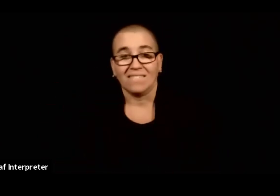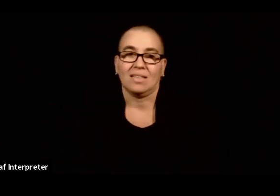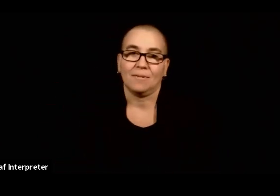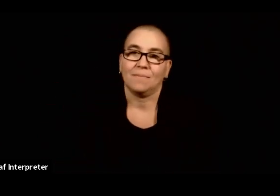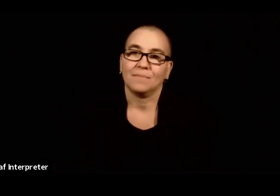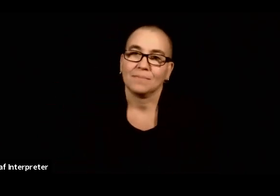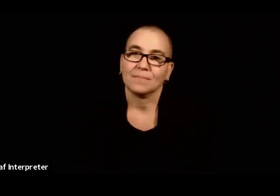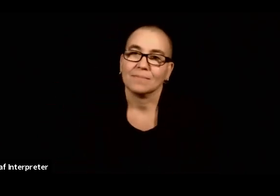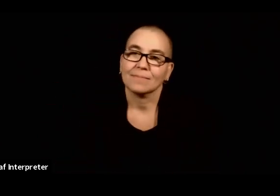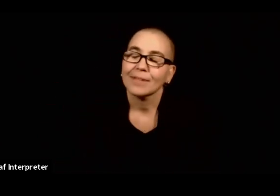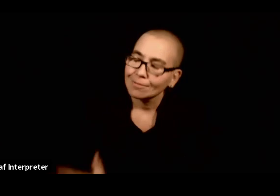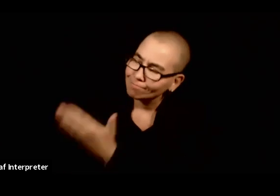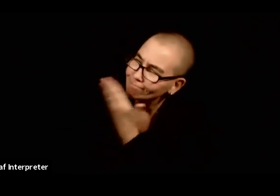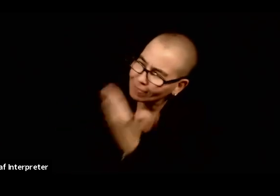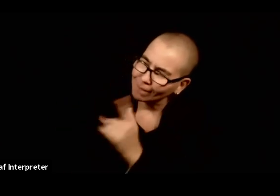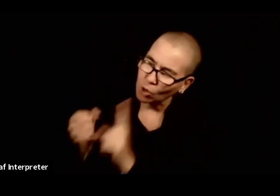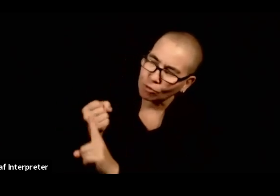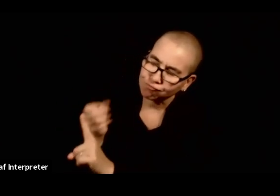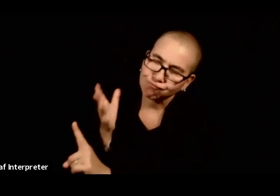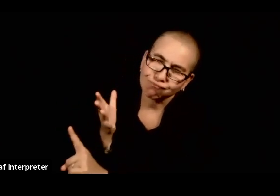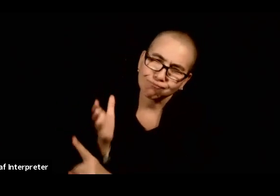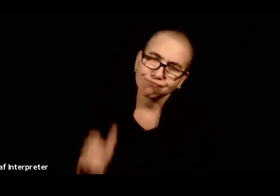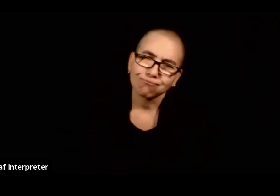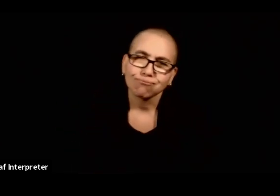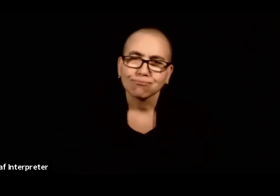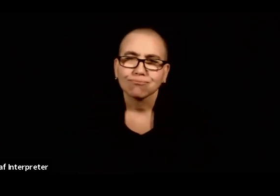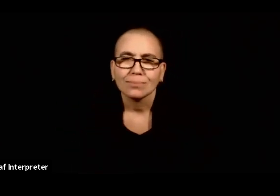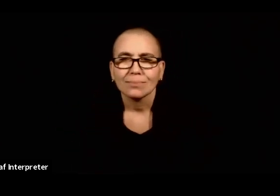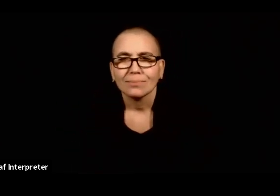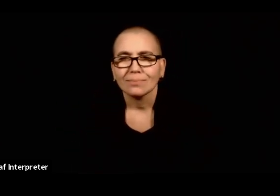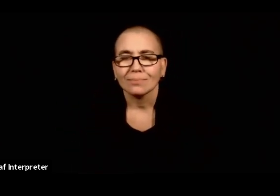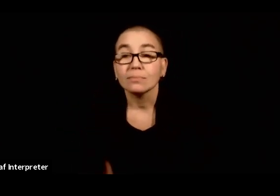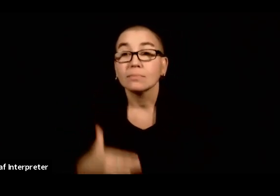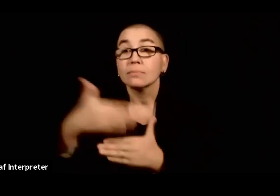Next question, Peter Cox from Minnesota.